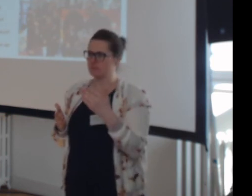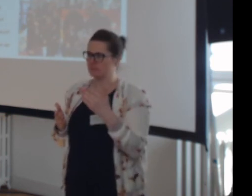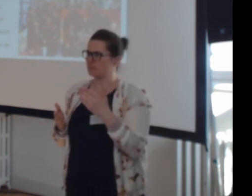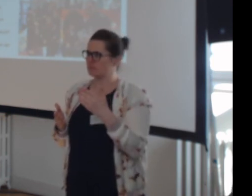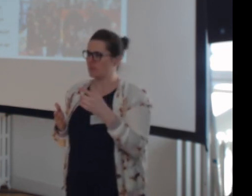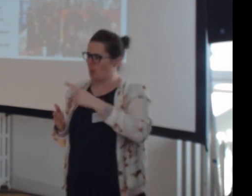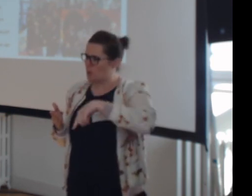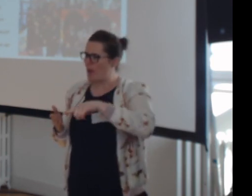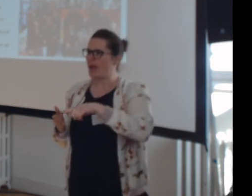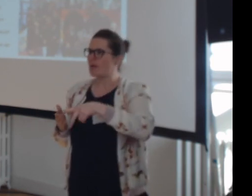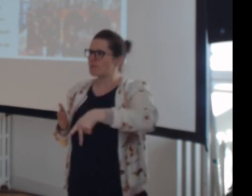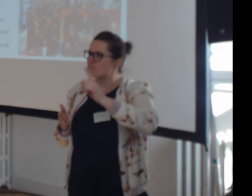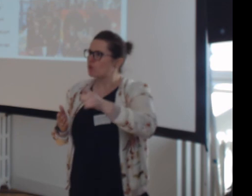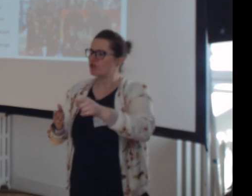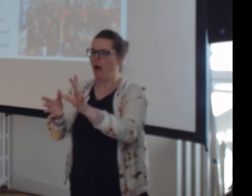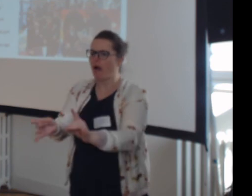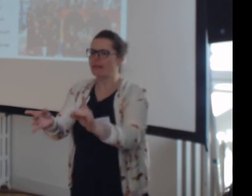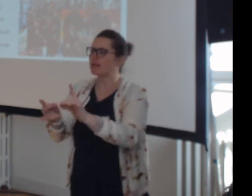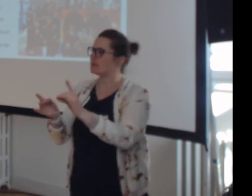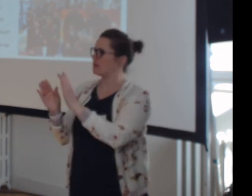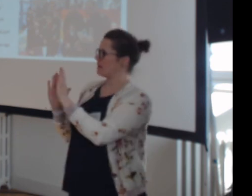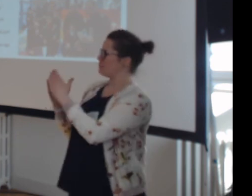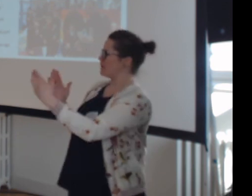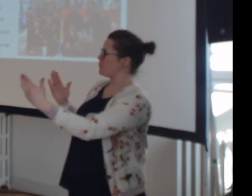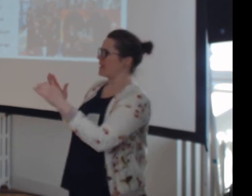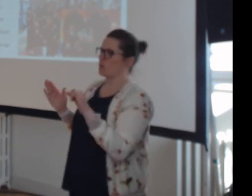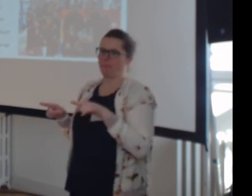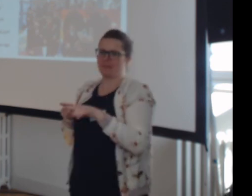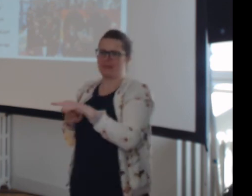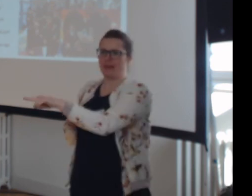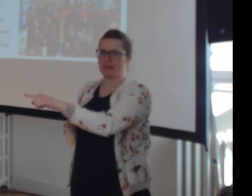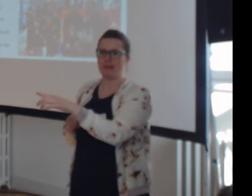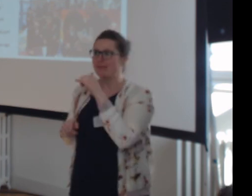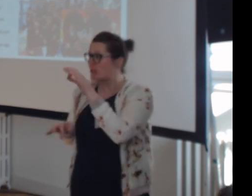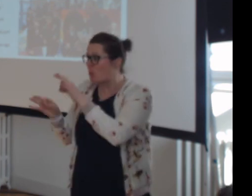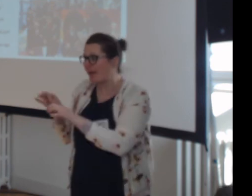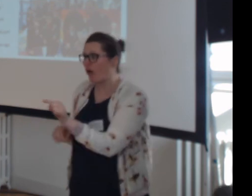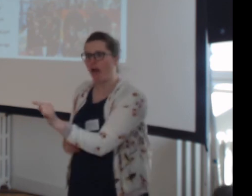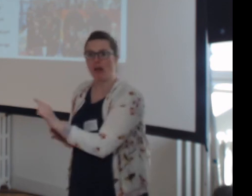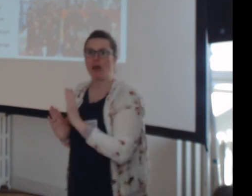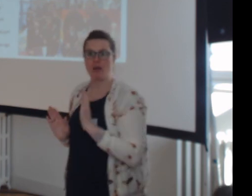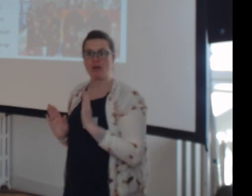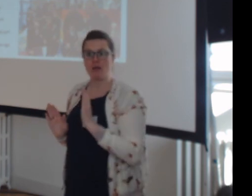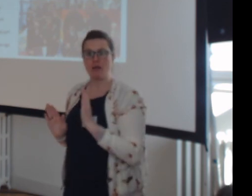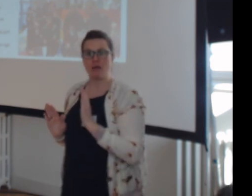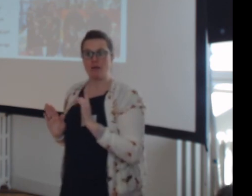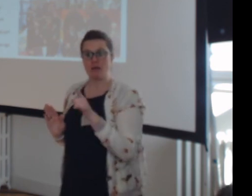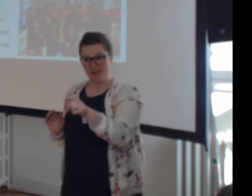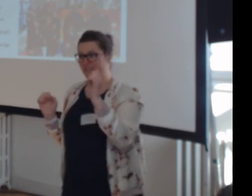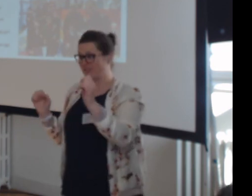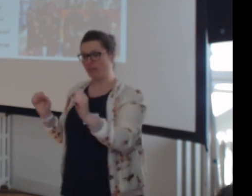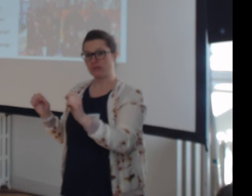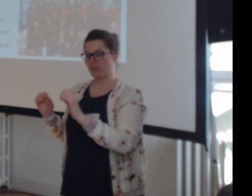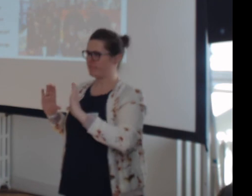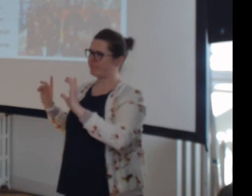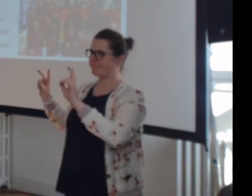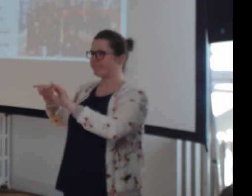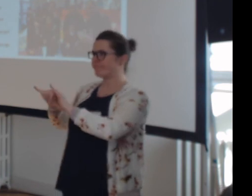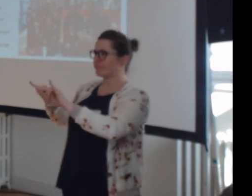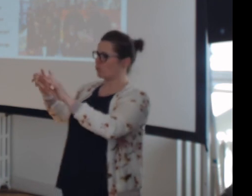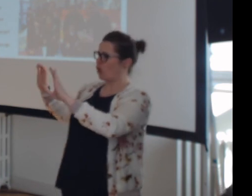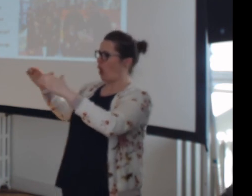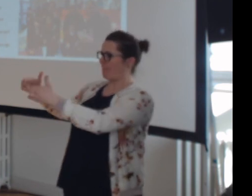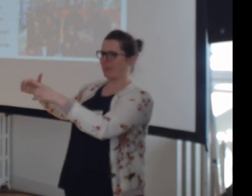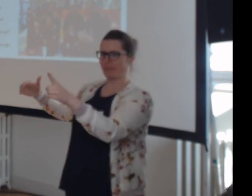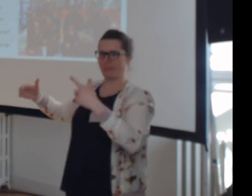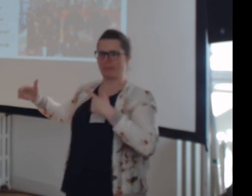need to explain what a public library exactly is. It's not a shop. You become a member of the club in a certain way.